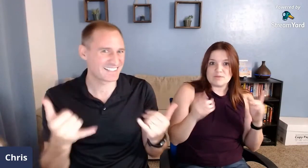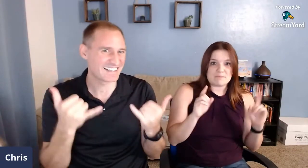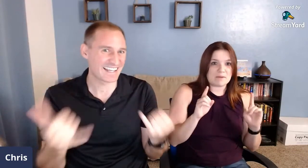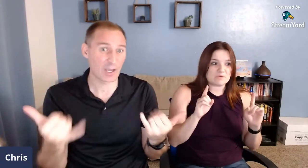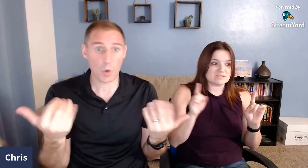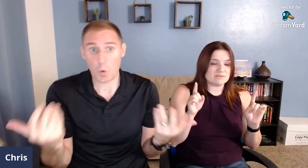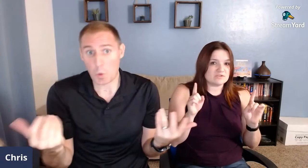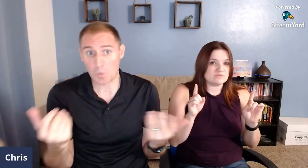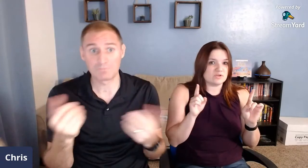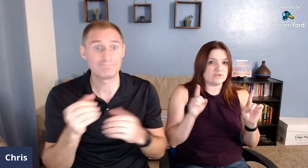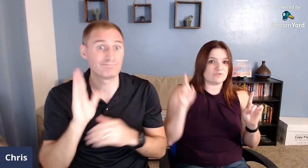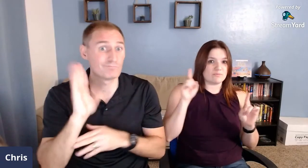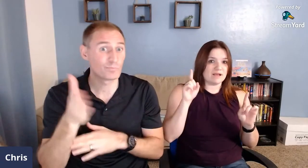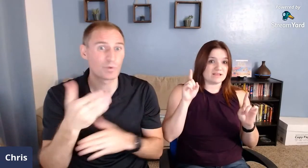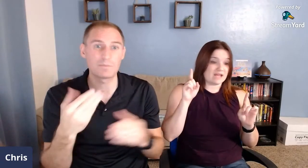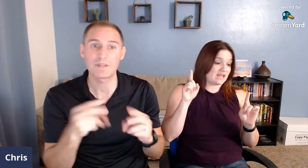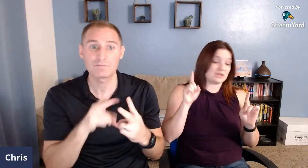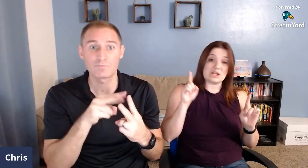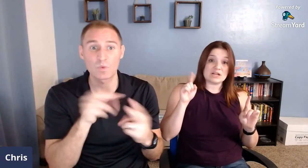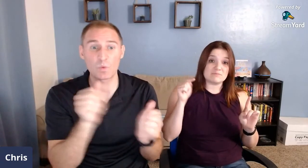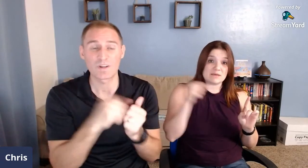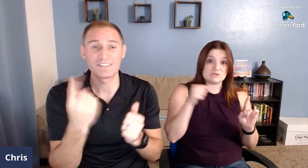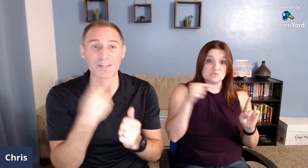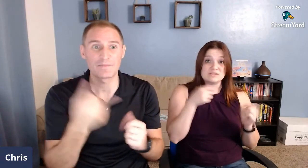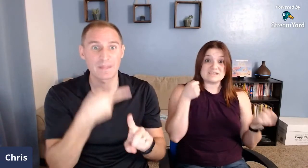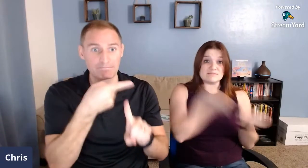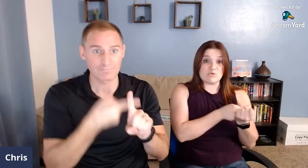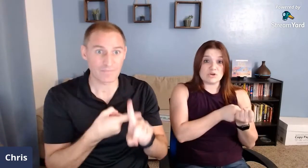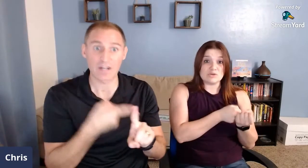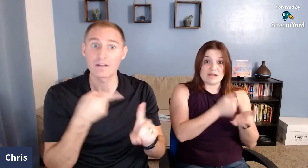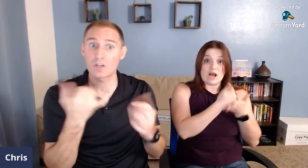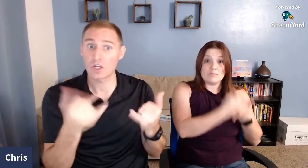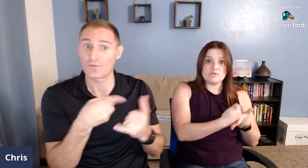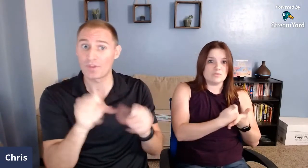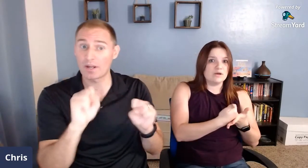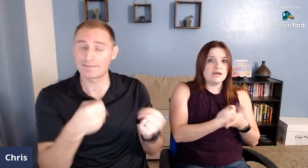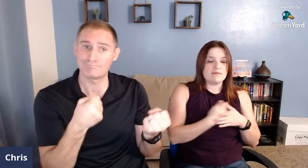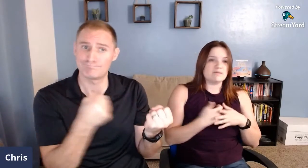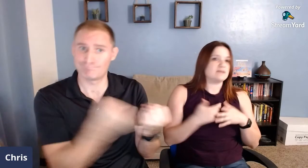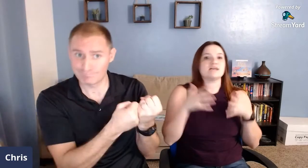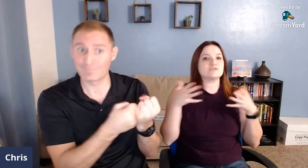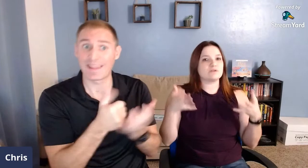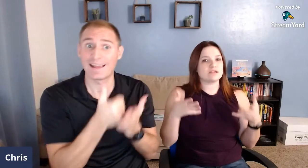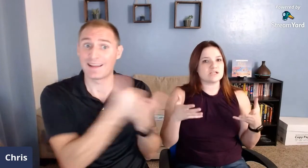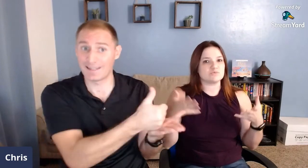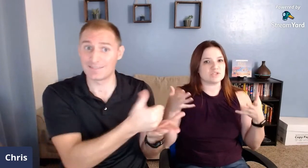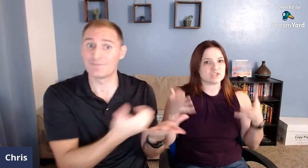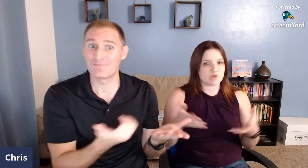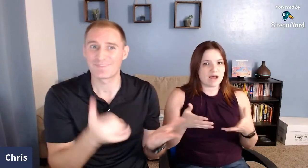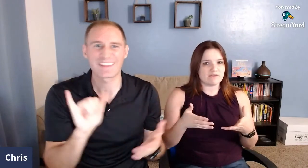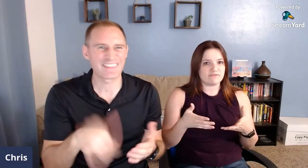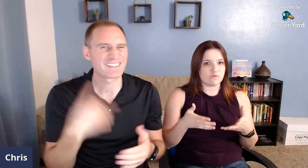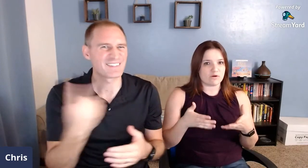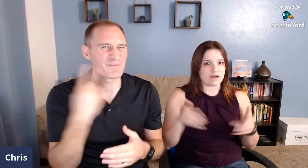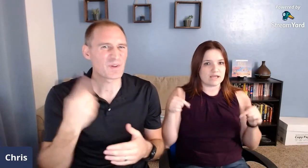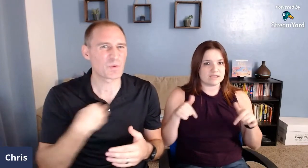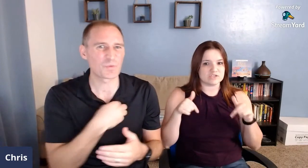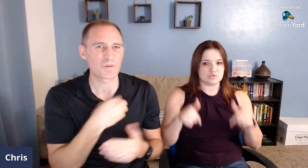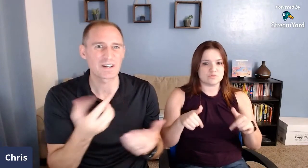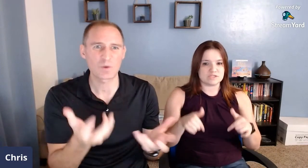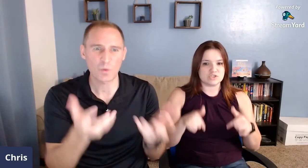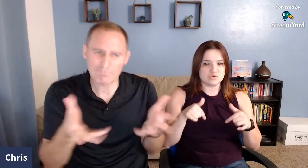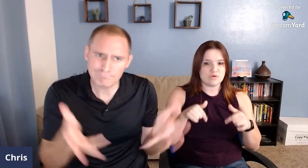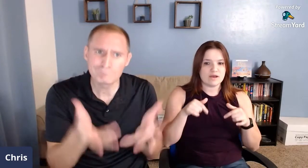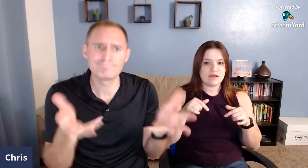or you might be paired with somebody who's been learning for a month, and now they're going to be able to really support you and help you, because that's one of the things we strive for in